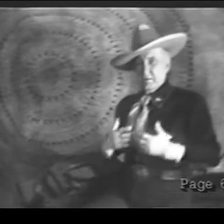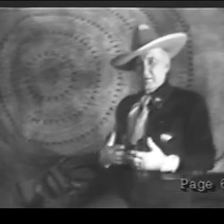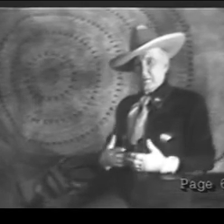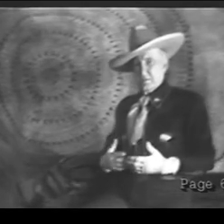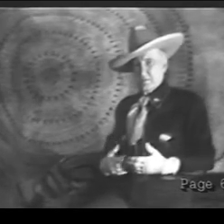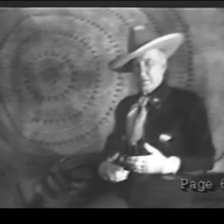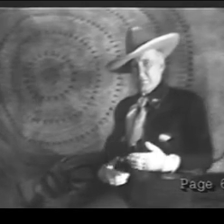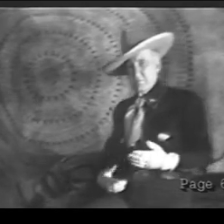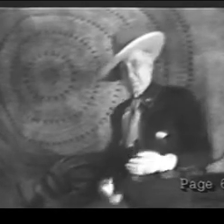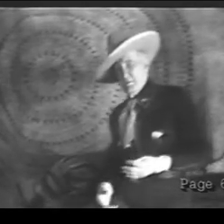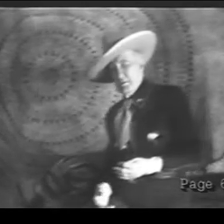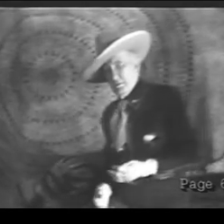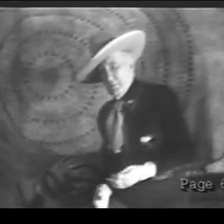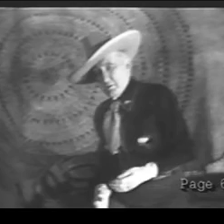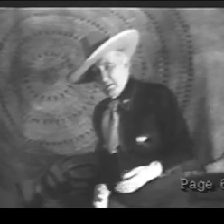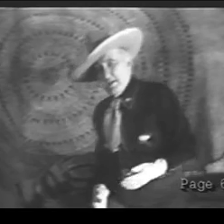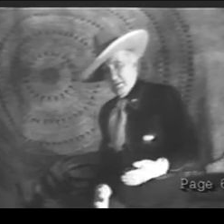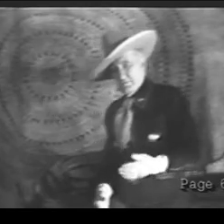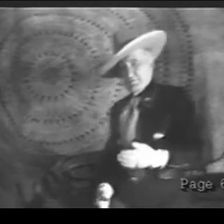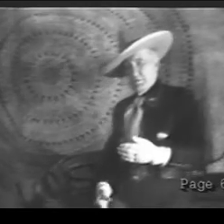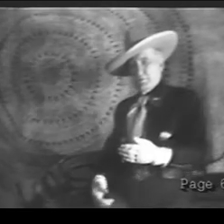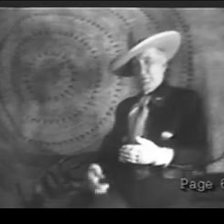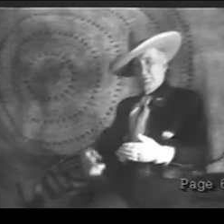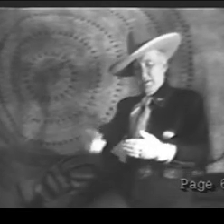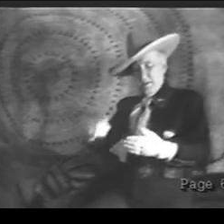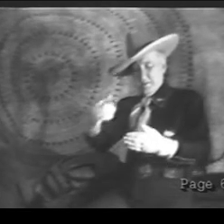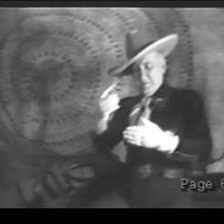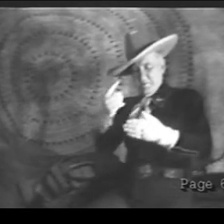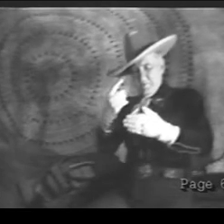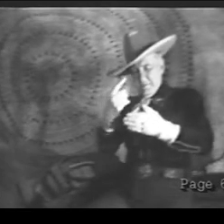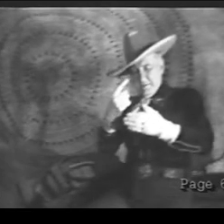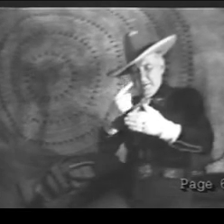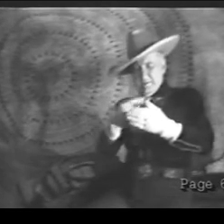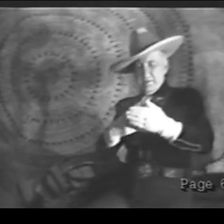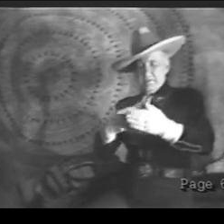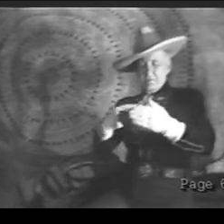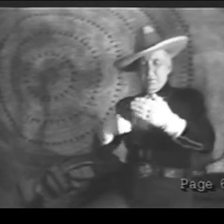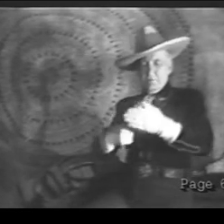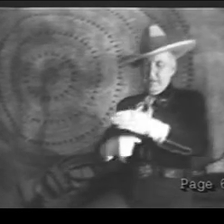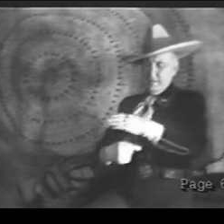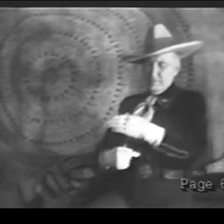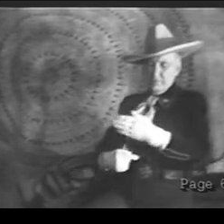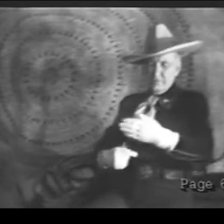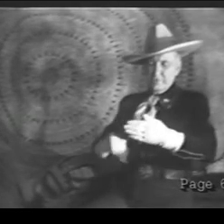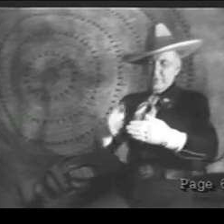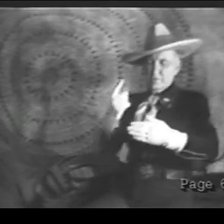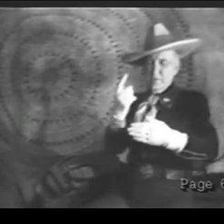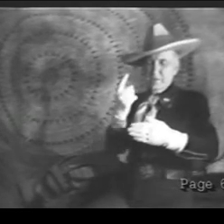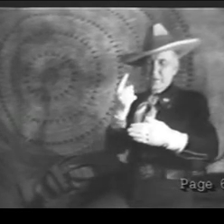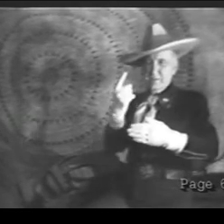of sickness, he might die. Now, if he dies, you hold the hand up in front of you this way and take the